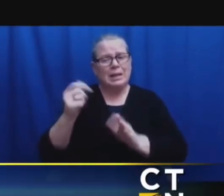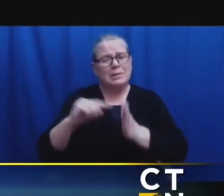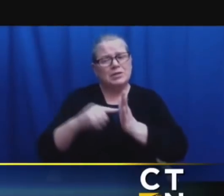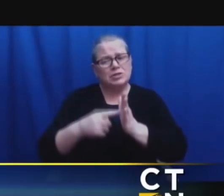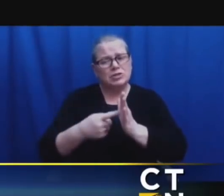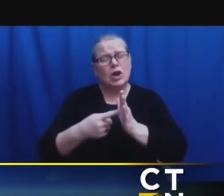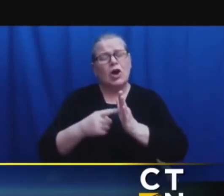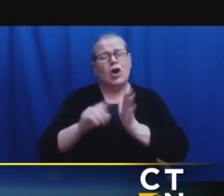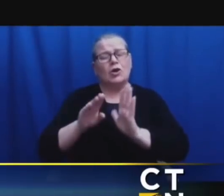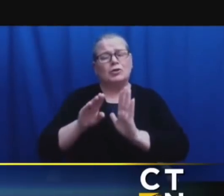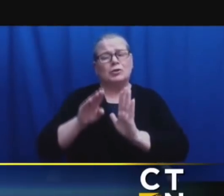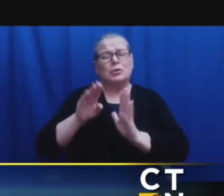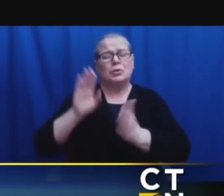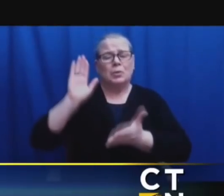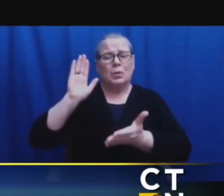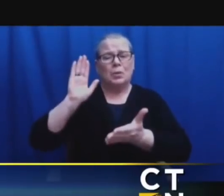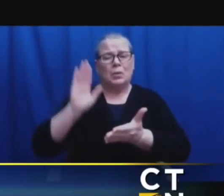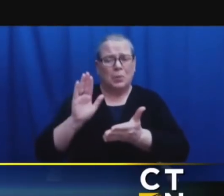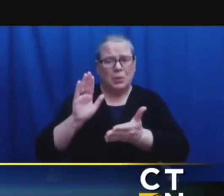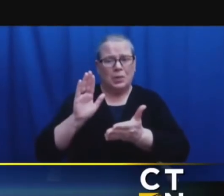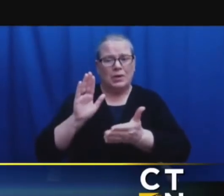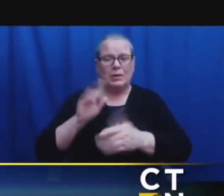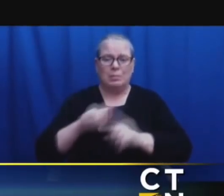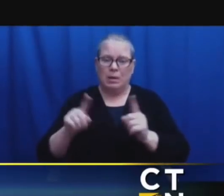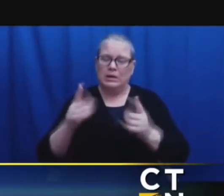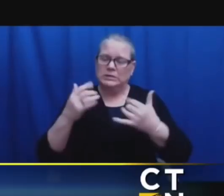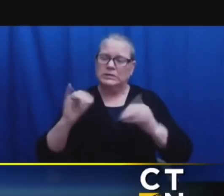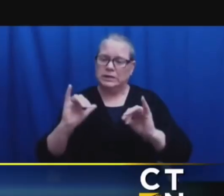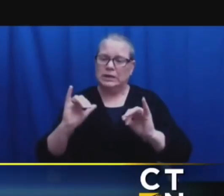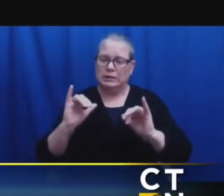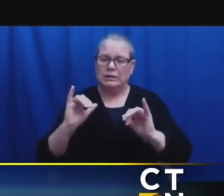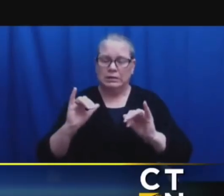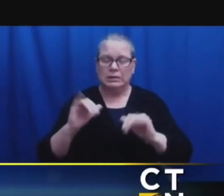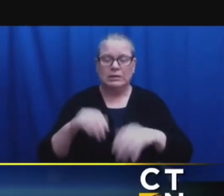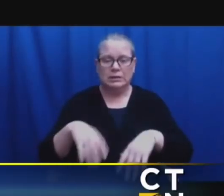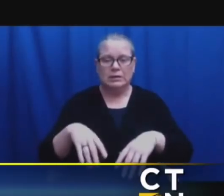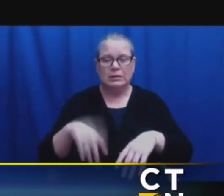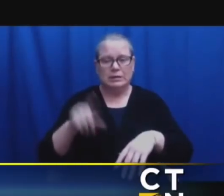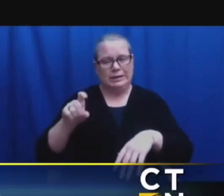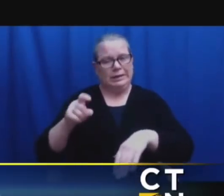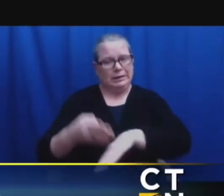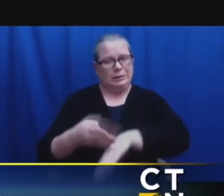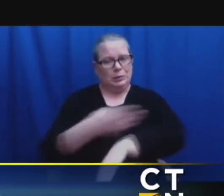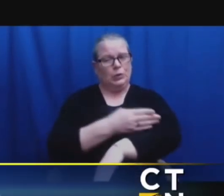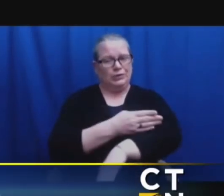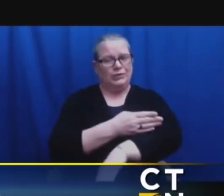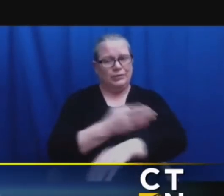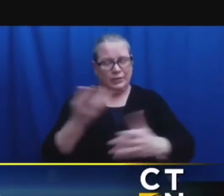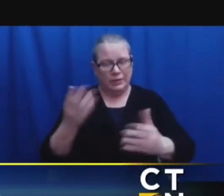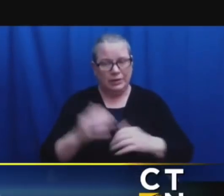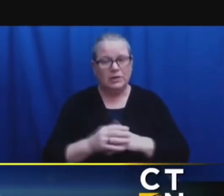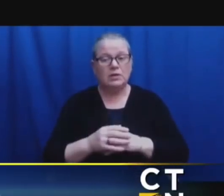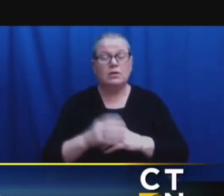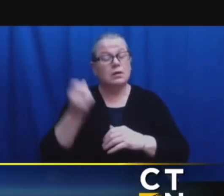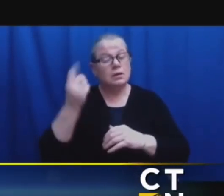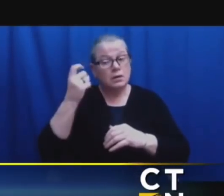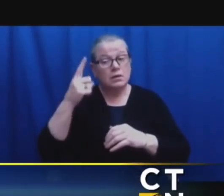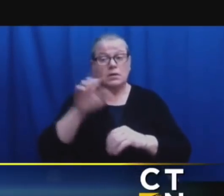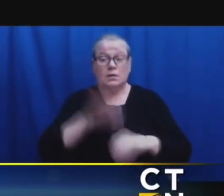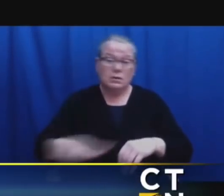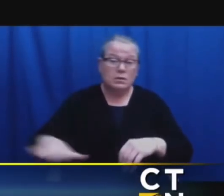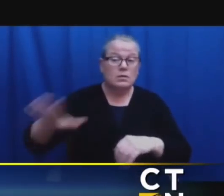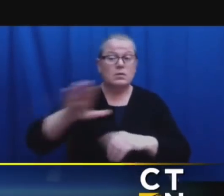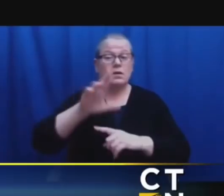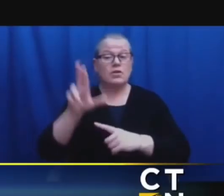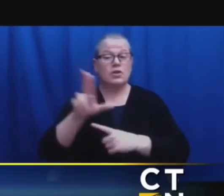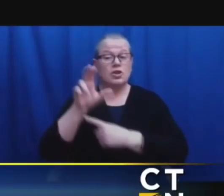got a long way to go there. Look, across the country, you'll see that, infections and hospitalizations across the country are down